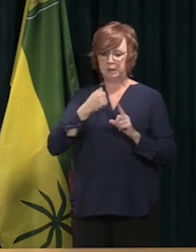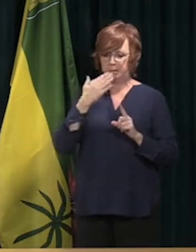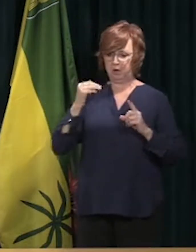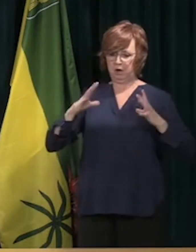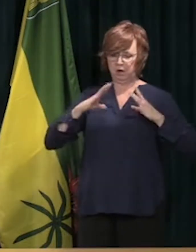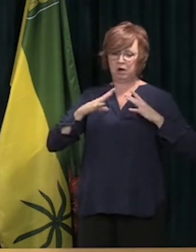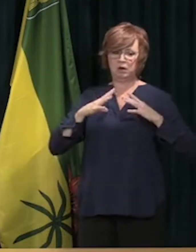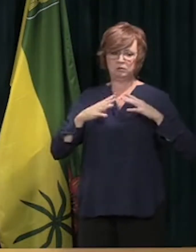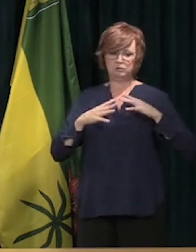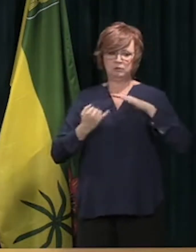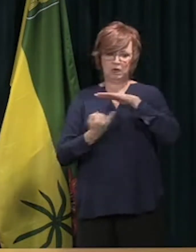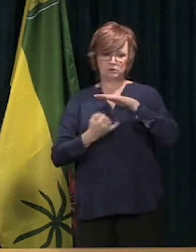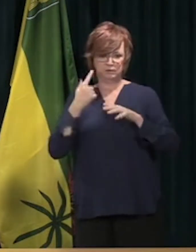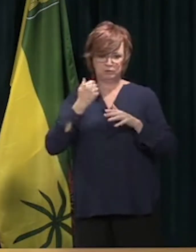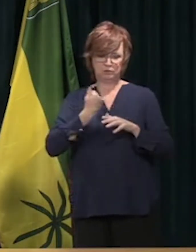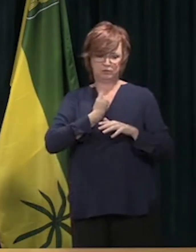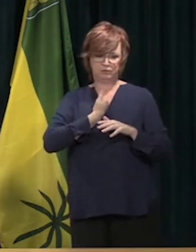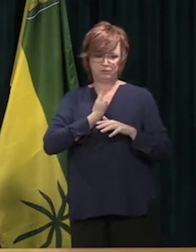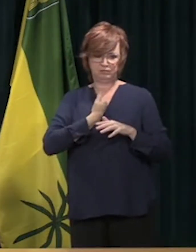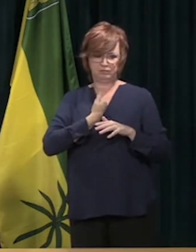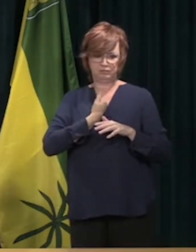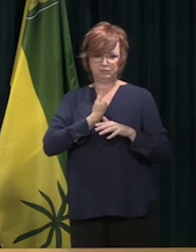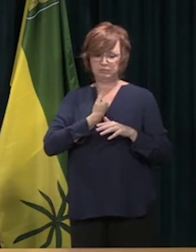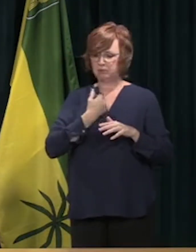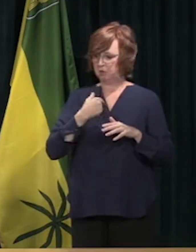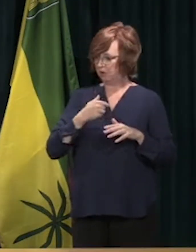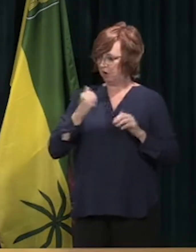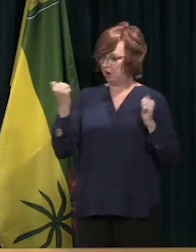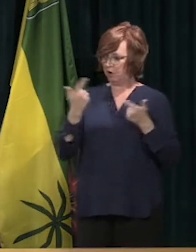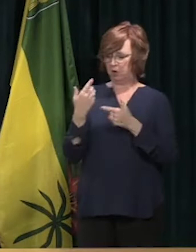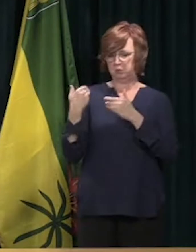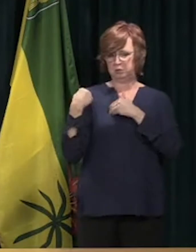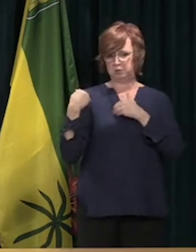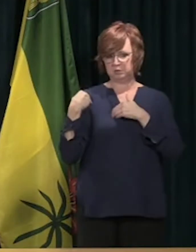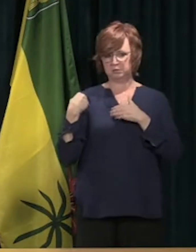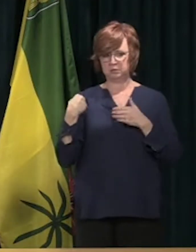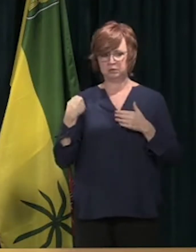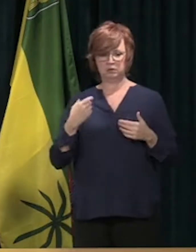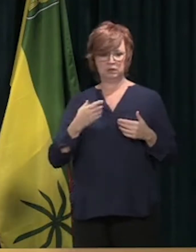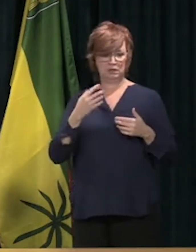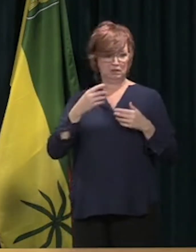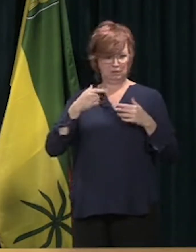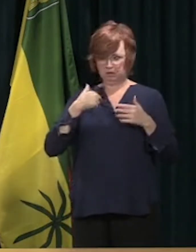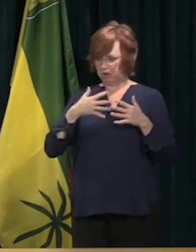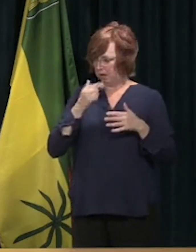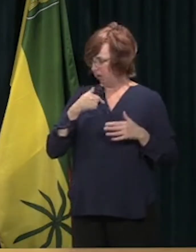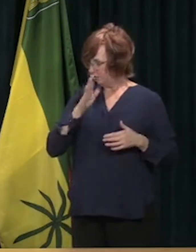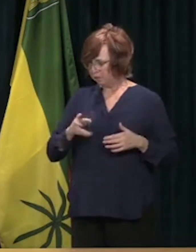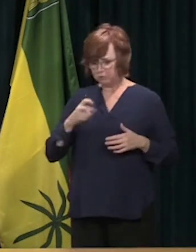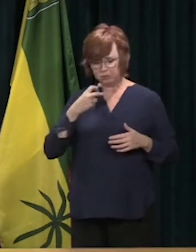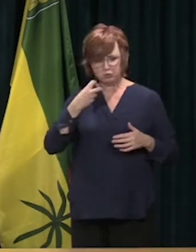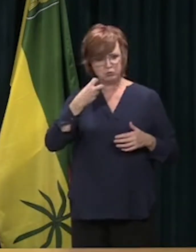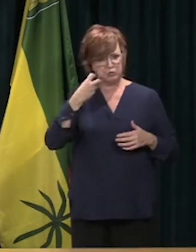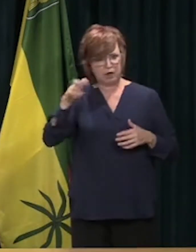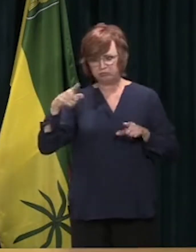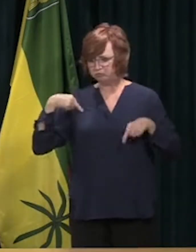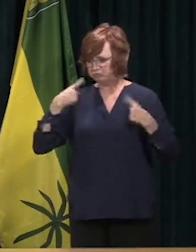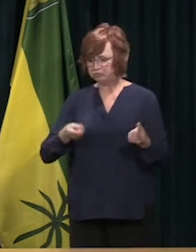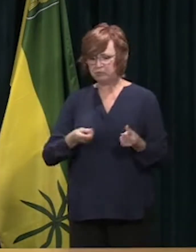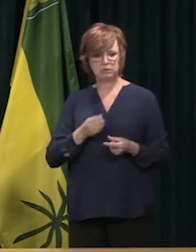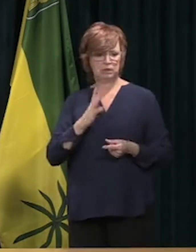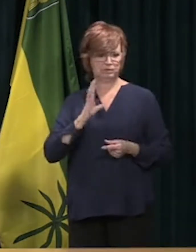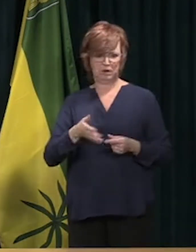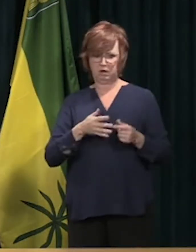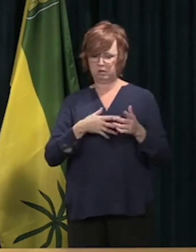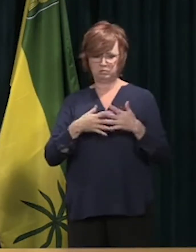do. Self-monitor ourselves in an ongoing way, not just if you've traveled. Avoid large crowds going